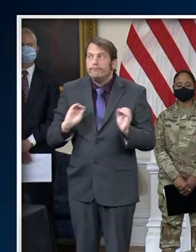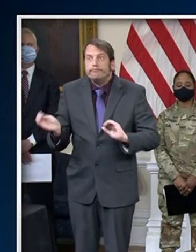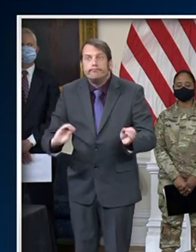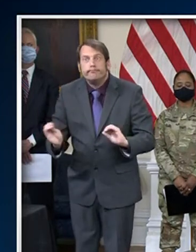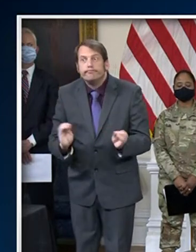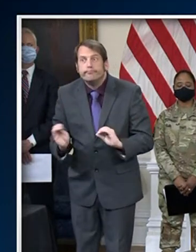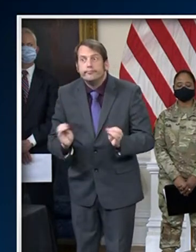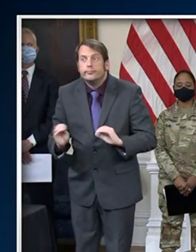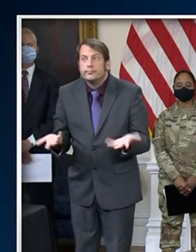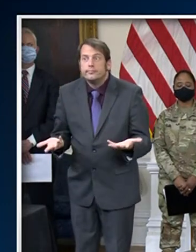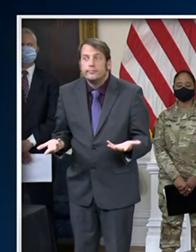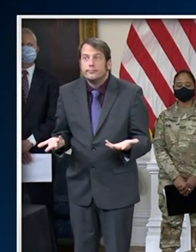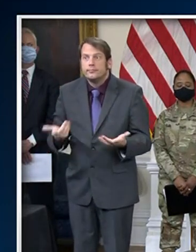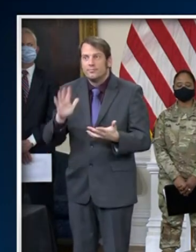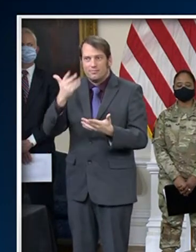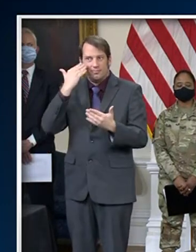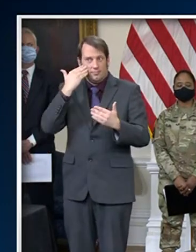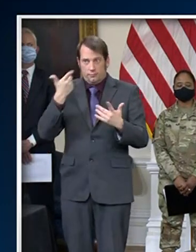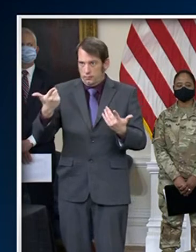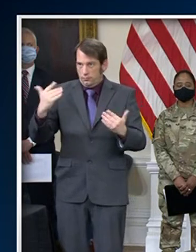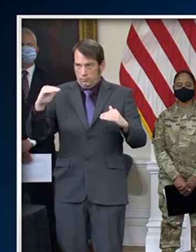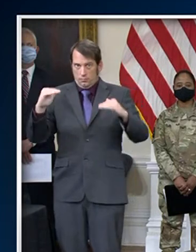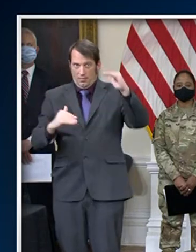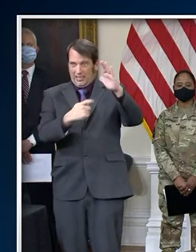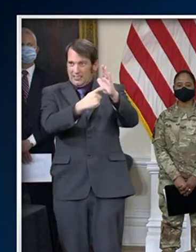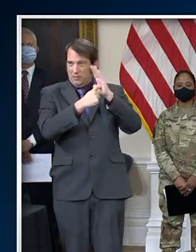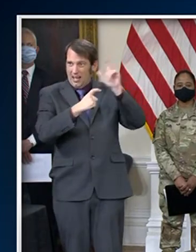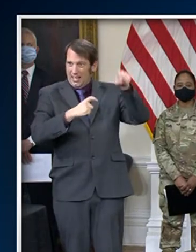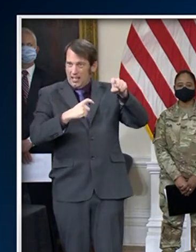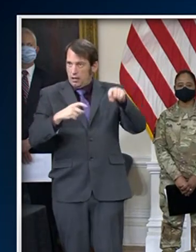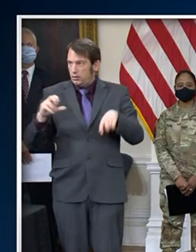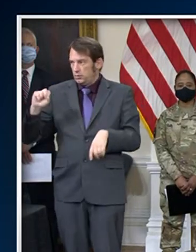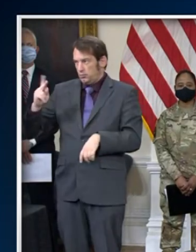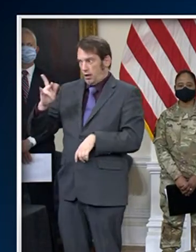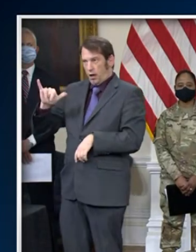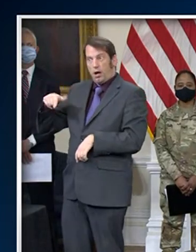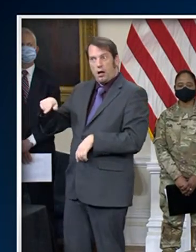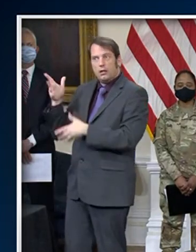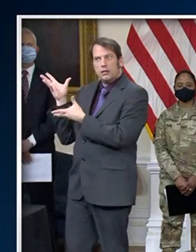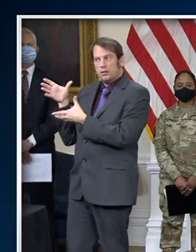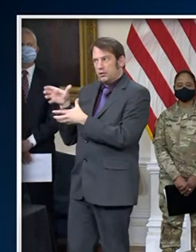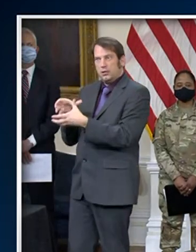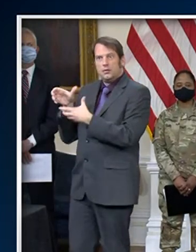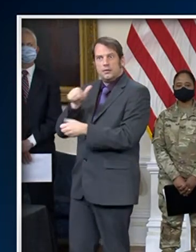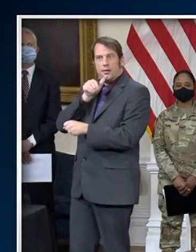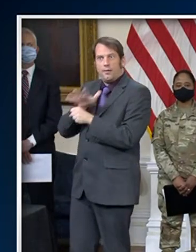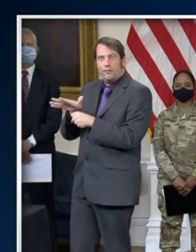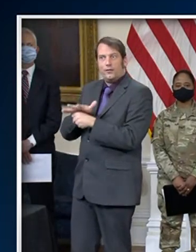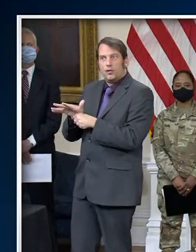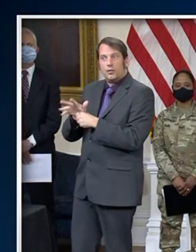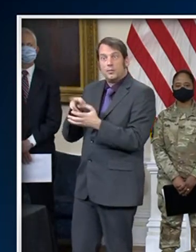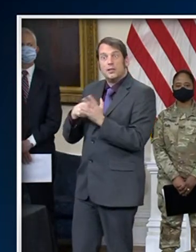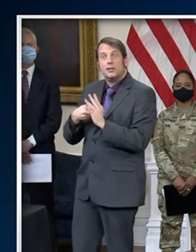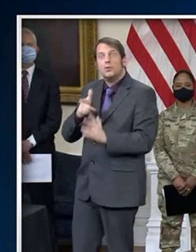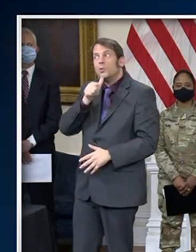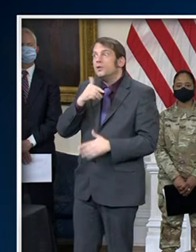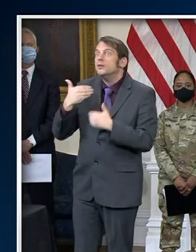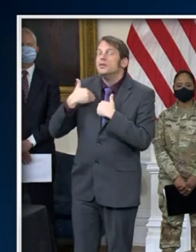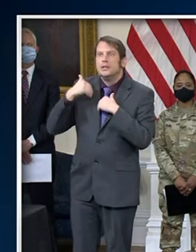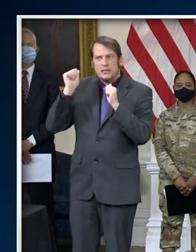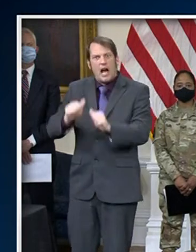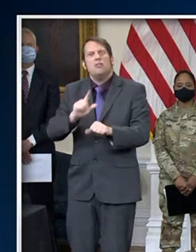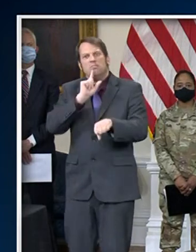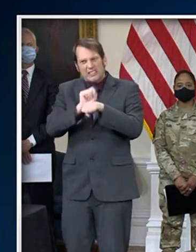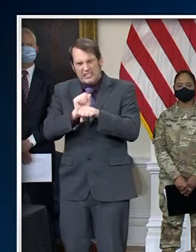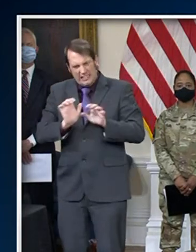problem. Only the federal government can buy the vaccines, and only the federal government can send